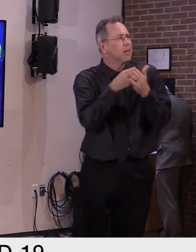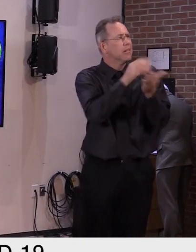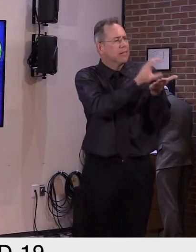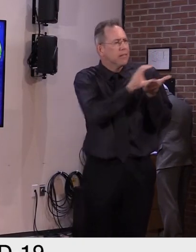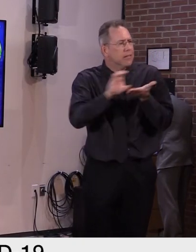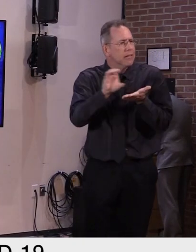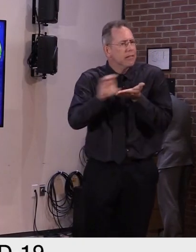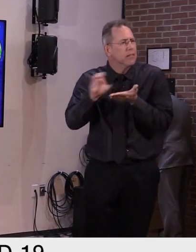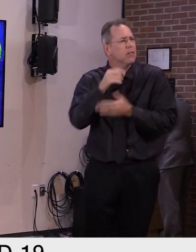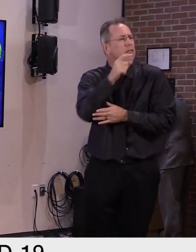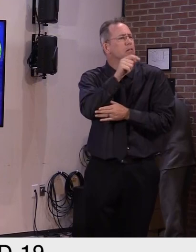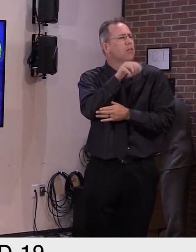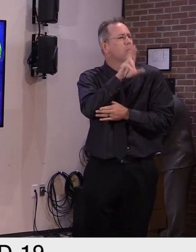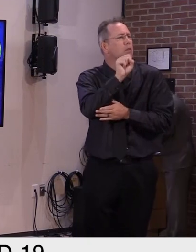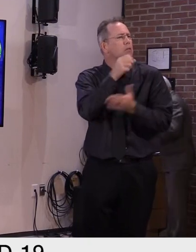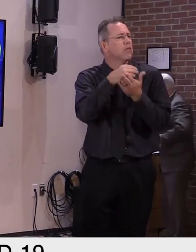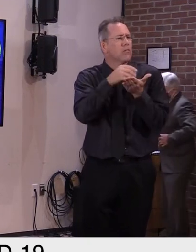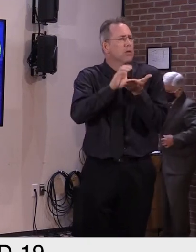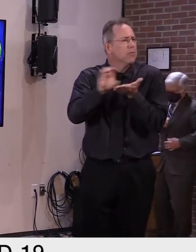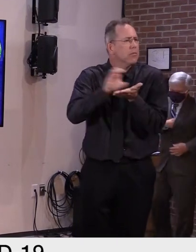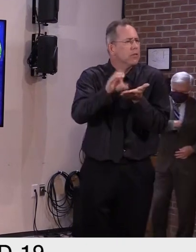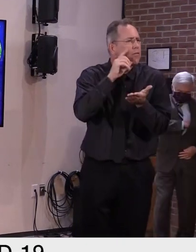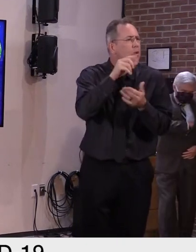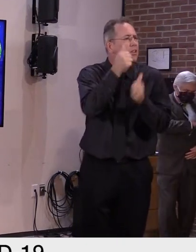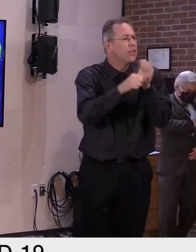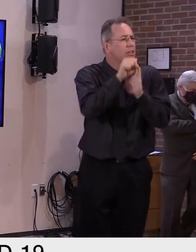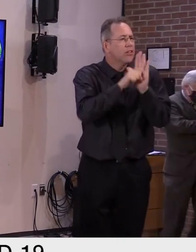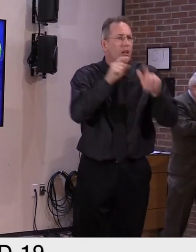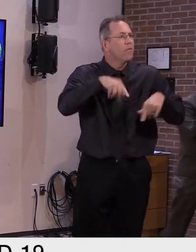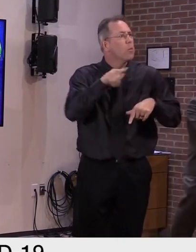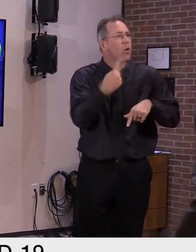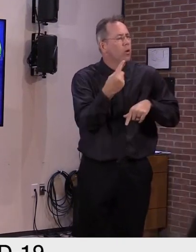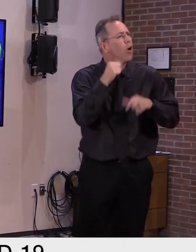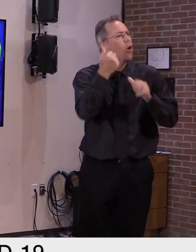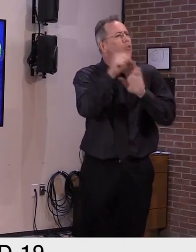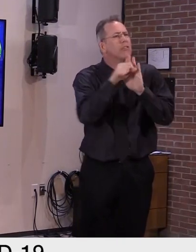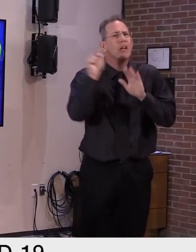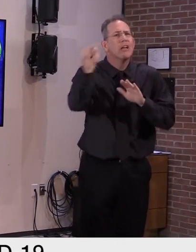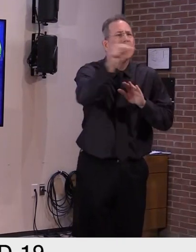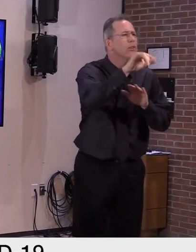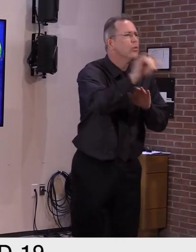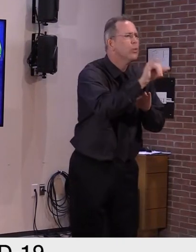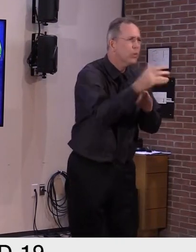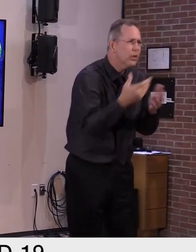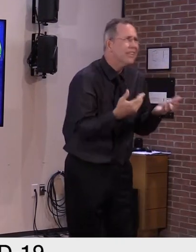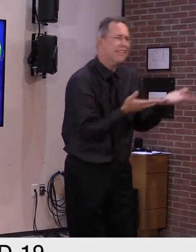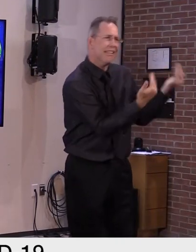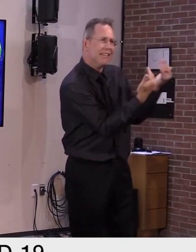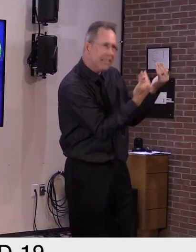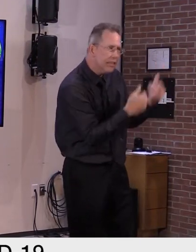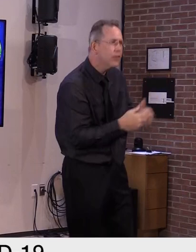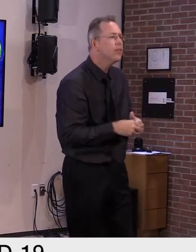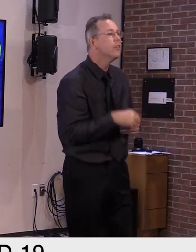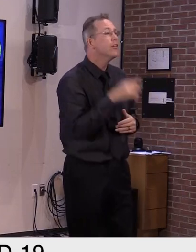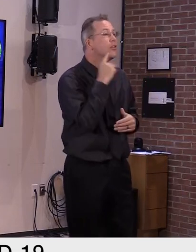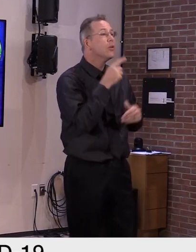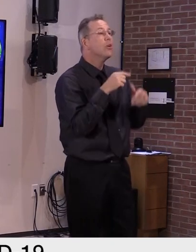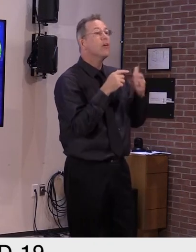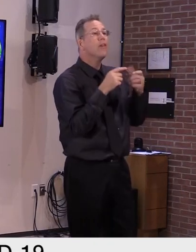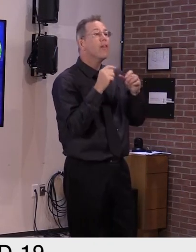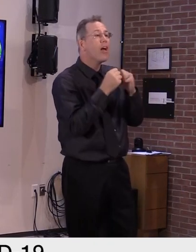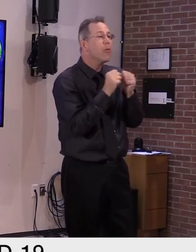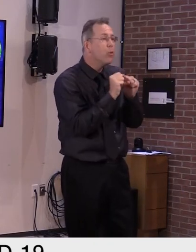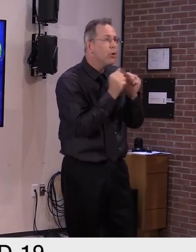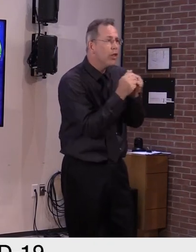recover. In the meantime, our team will work to get this money out the door, along with many other programs, including a